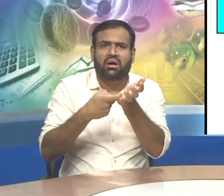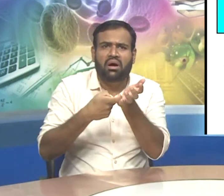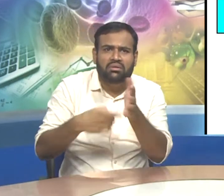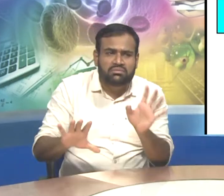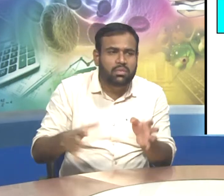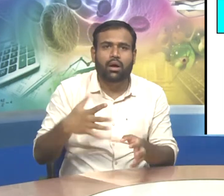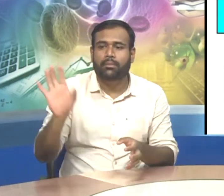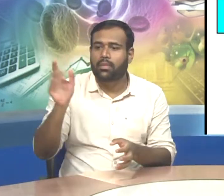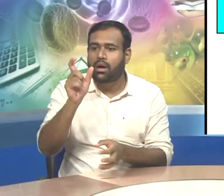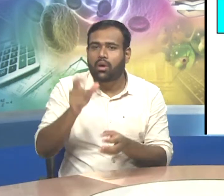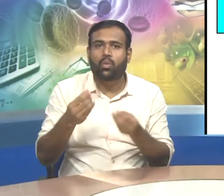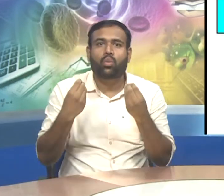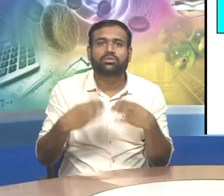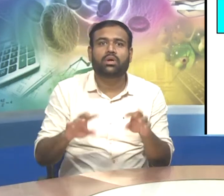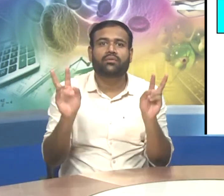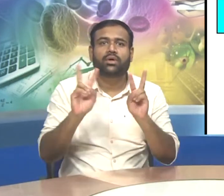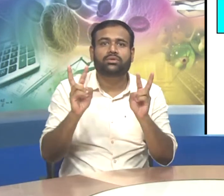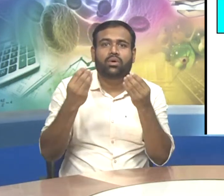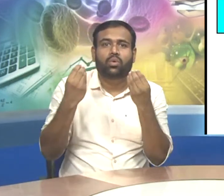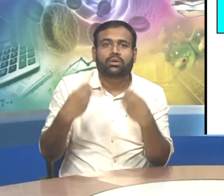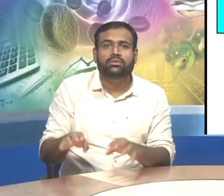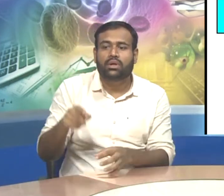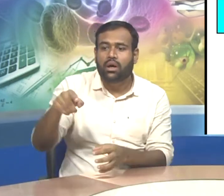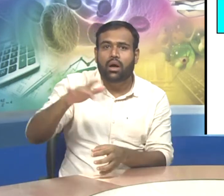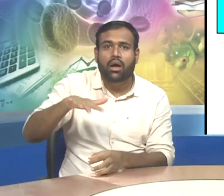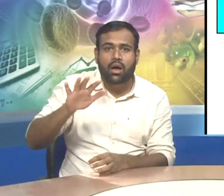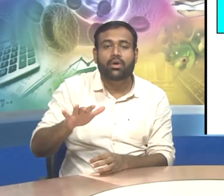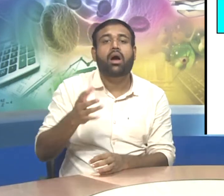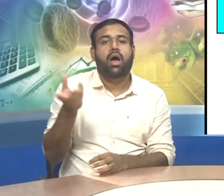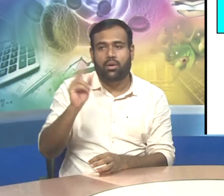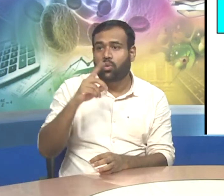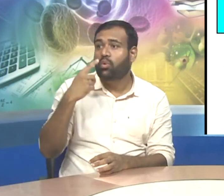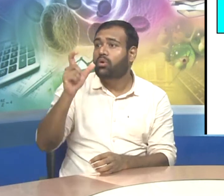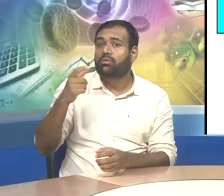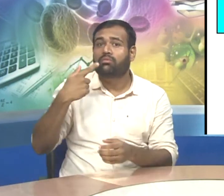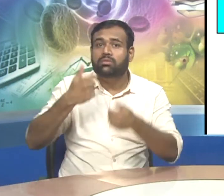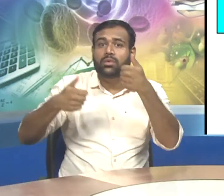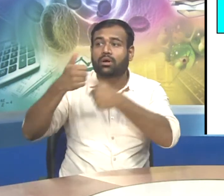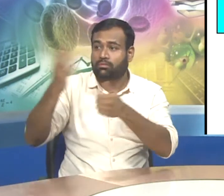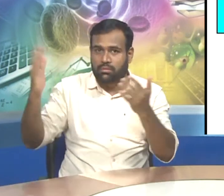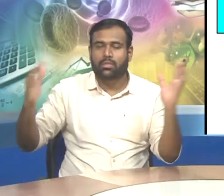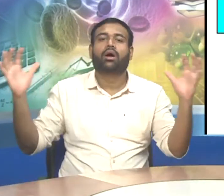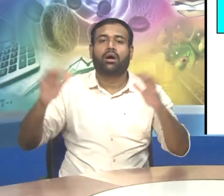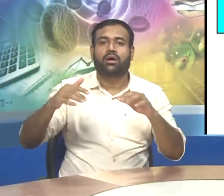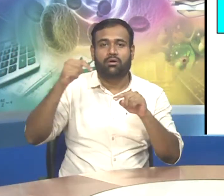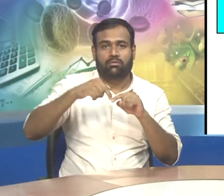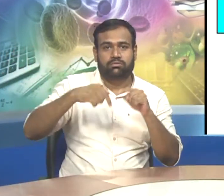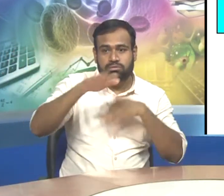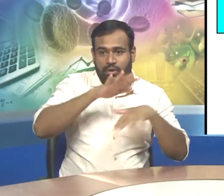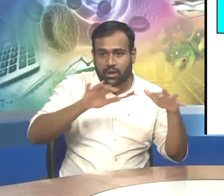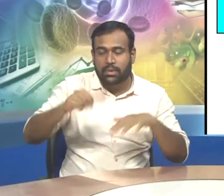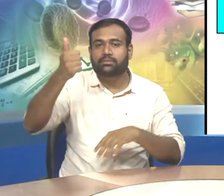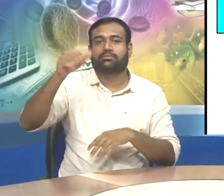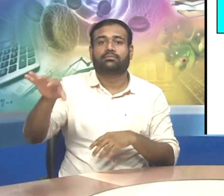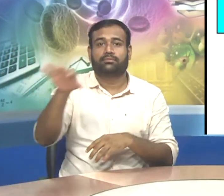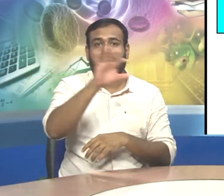of a member. So during that time, by-election is helpful.